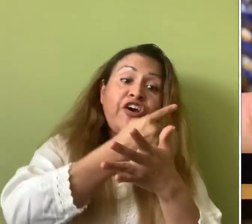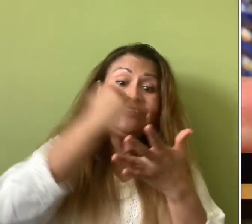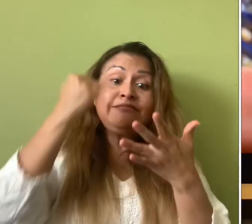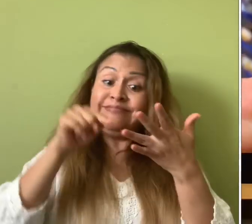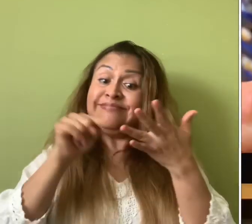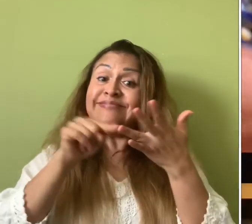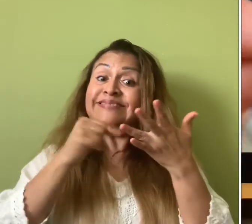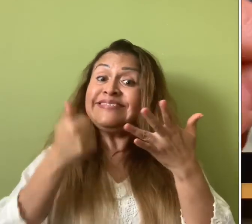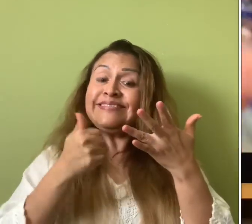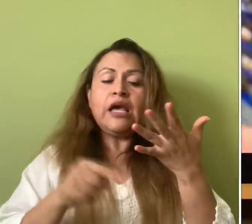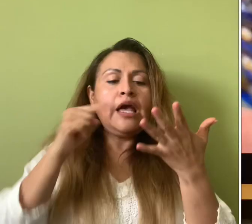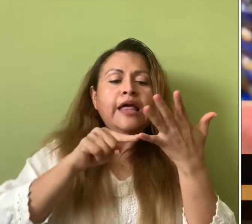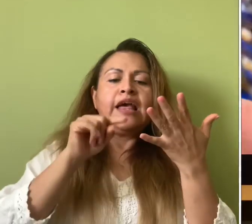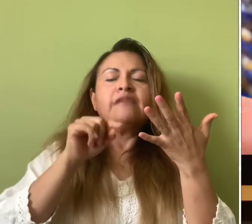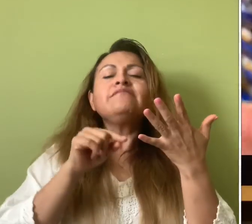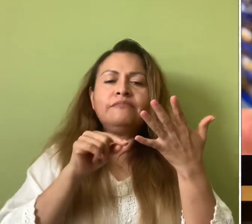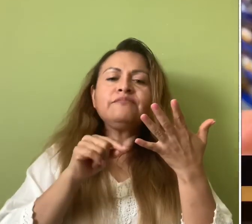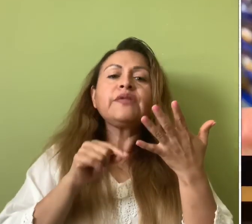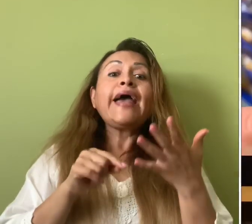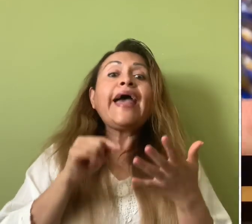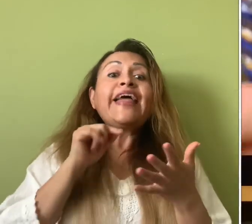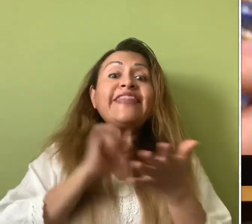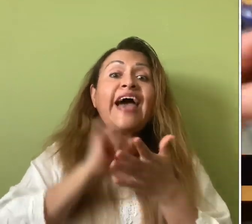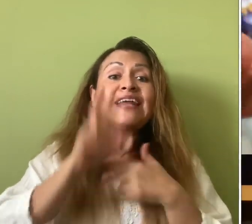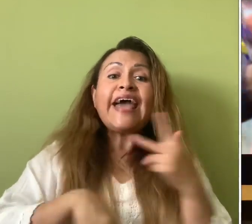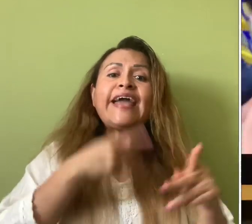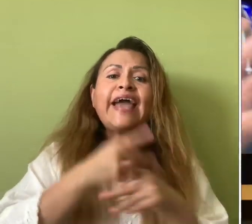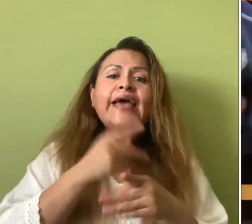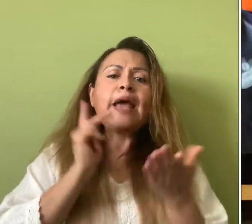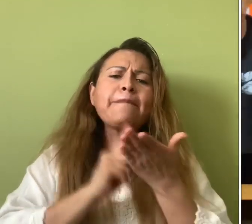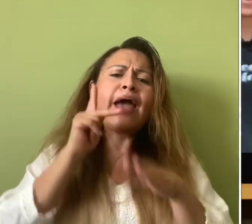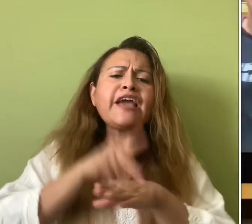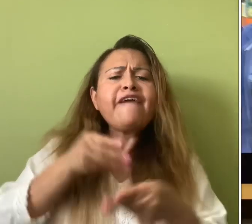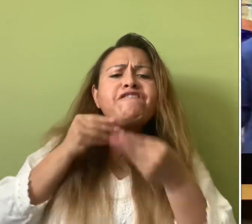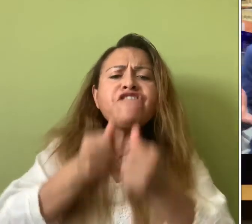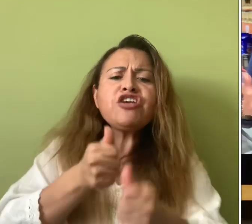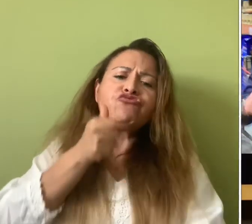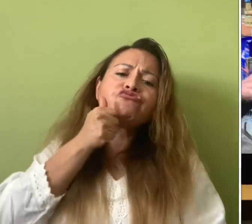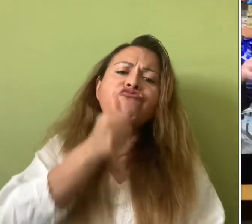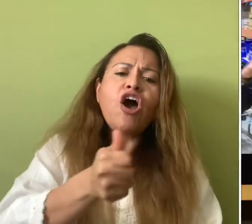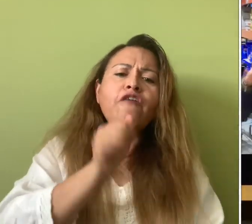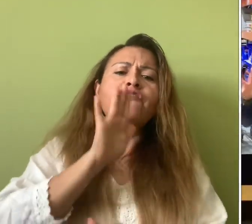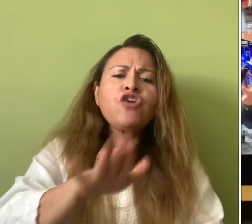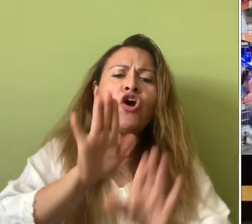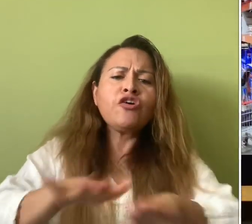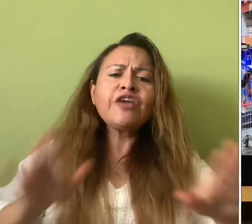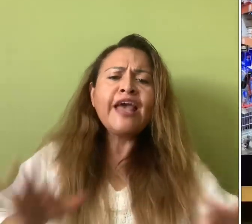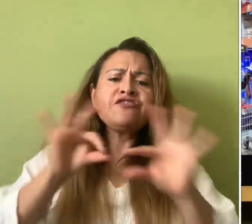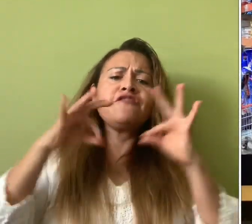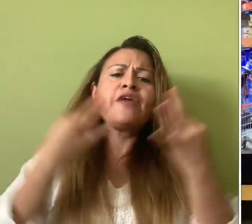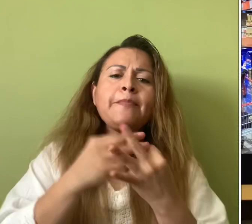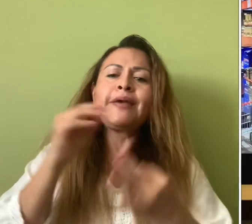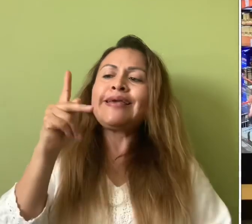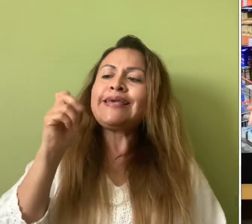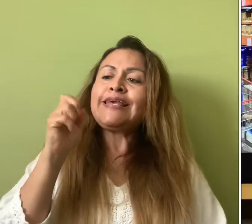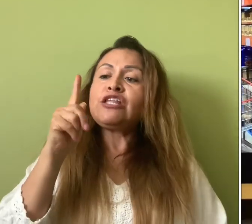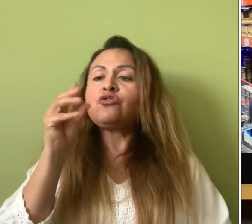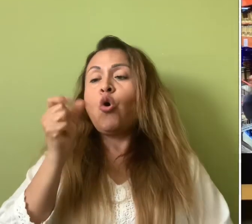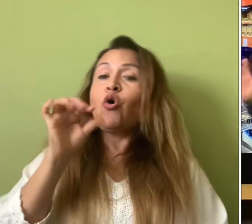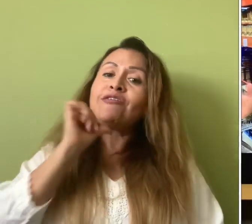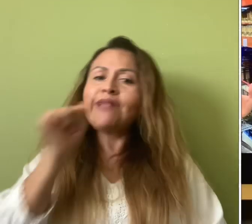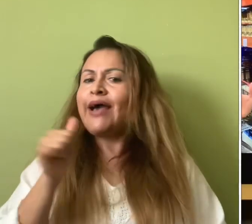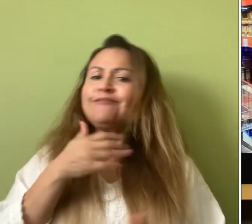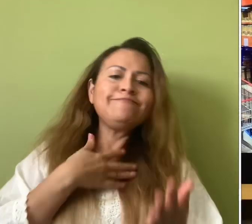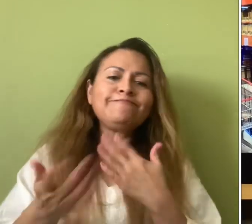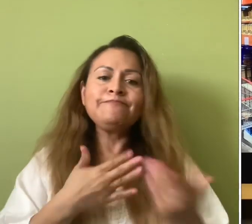and then leavening agents. You guys, these are the kind of pancakes you want to feed yourself and your kids and your family, keto or not. Why? Because